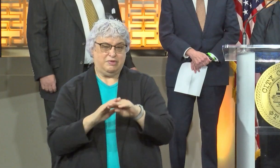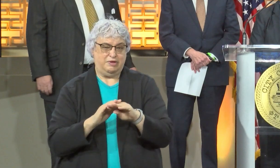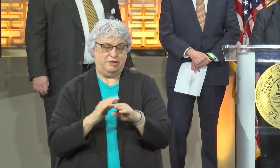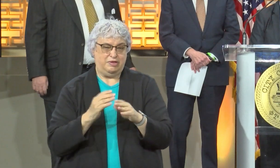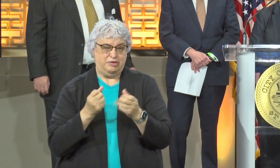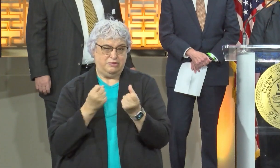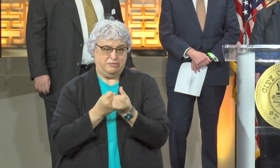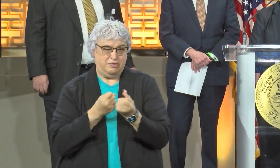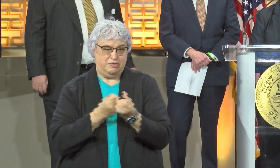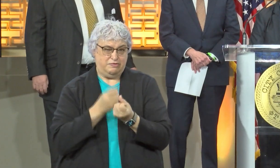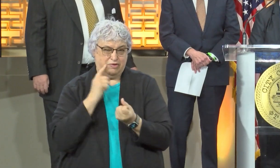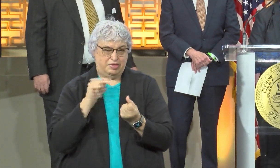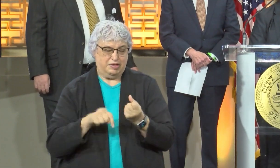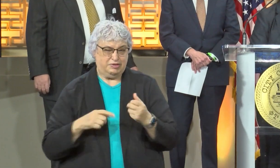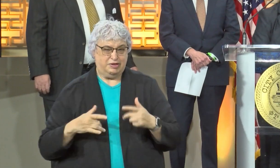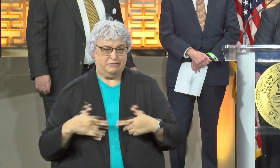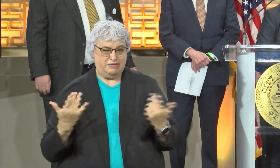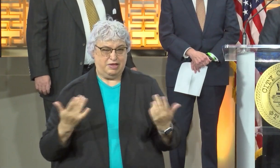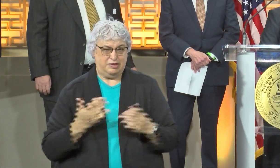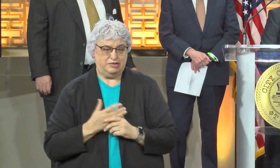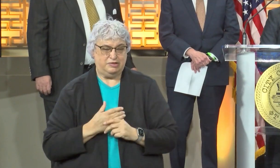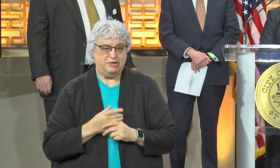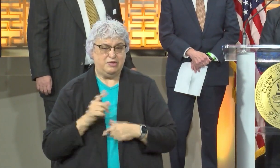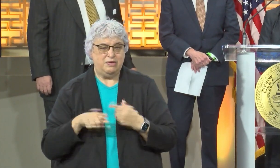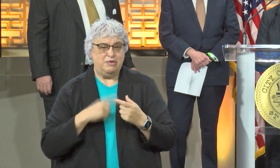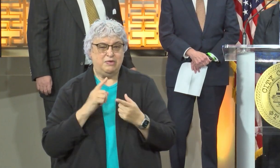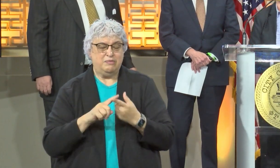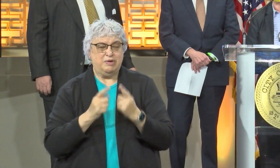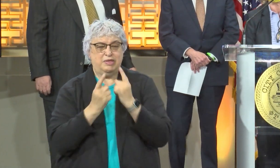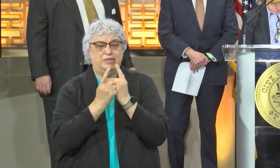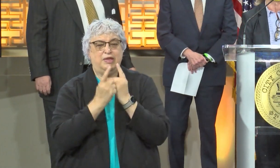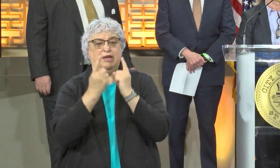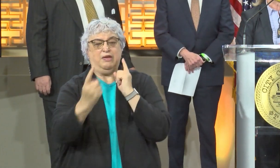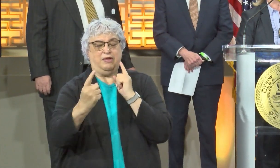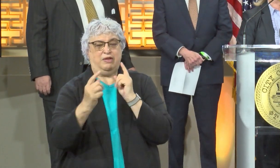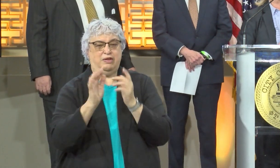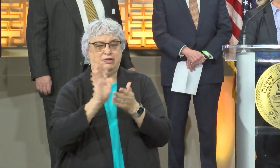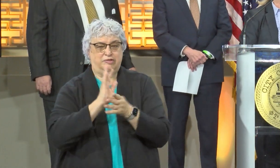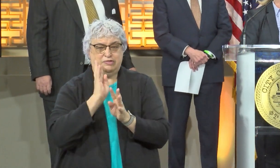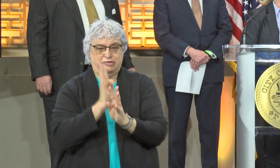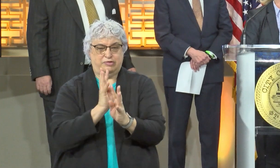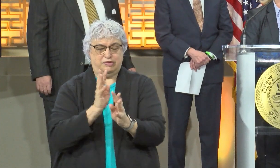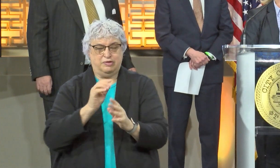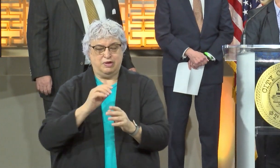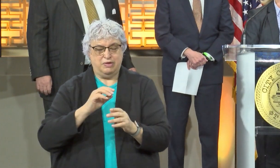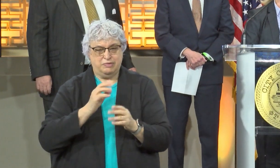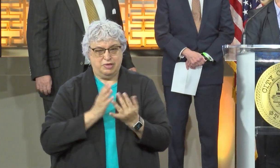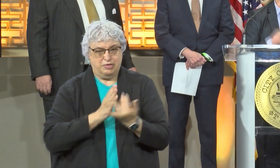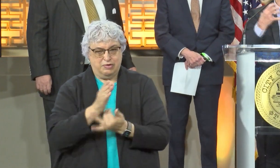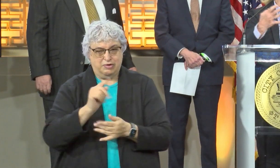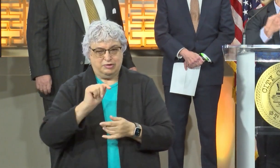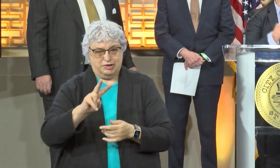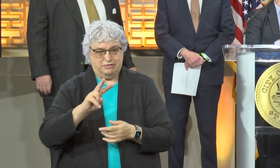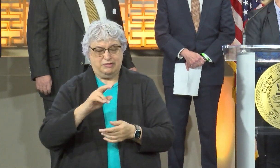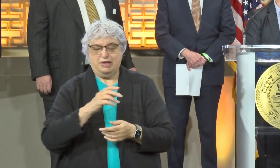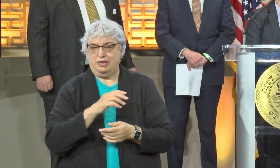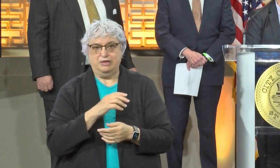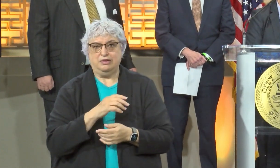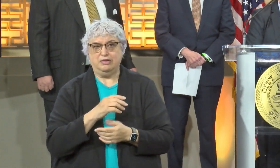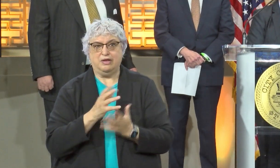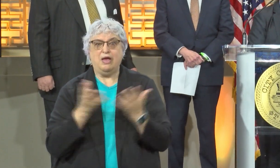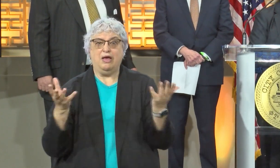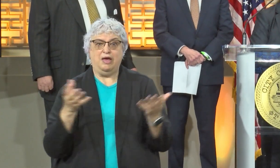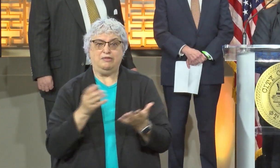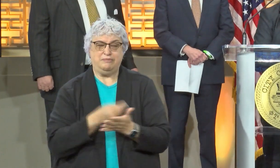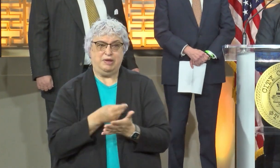support for this event. Events, even when they're virtual, cost a lot of money. And while we have so many people that want to